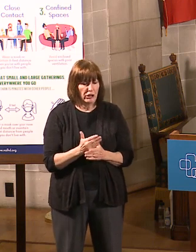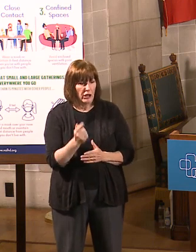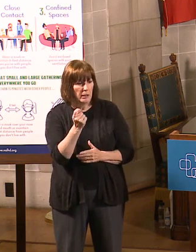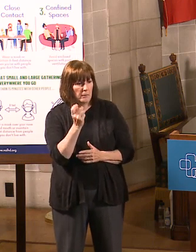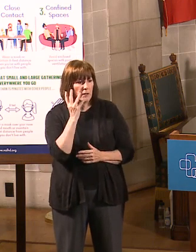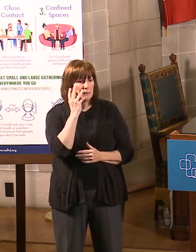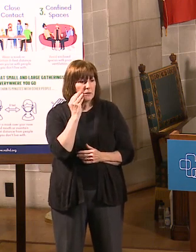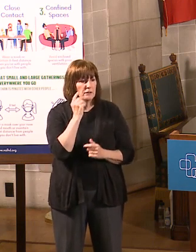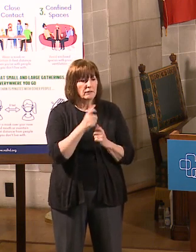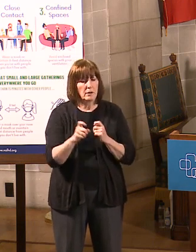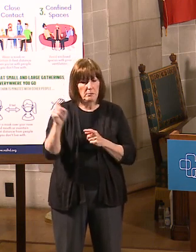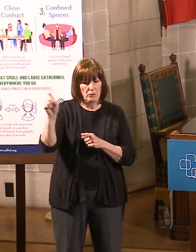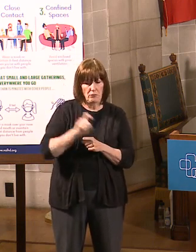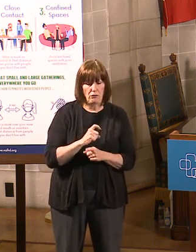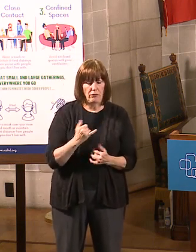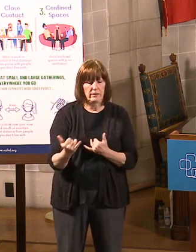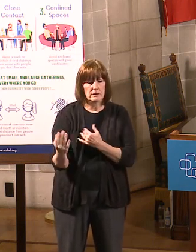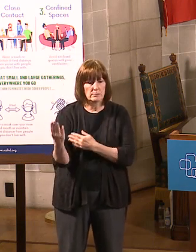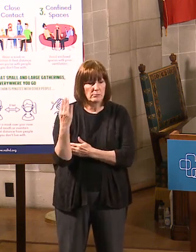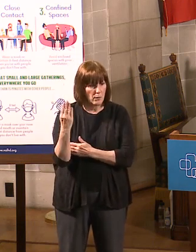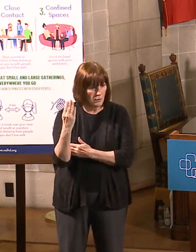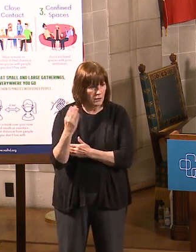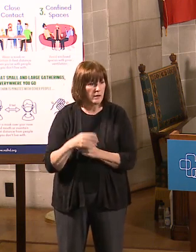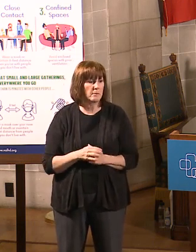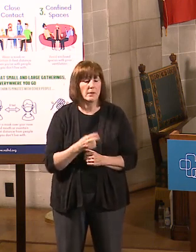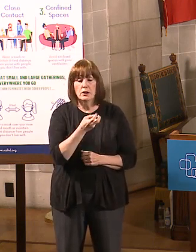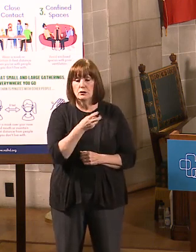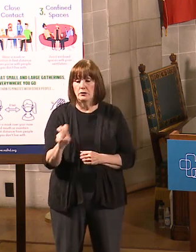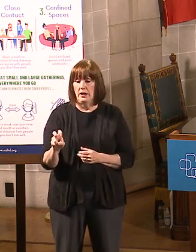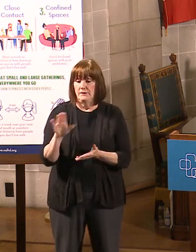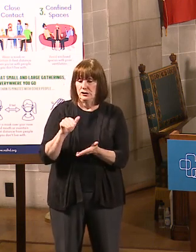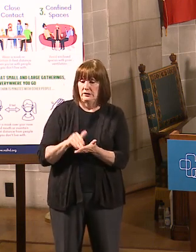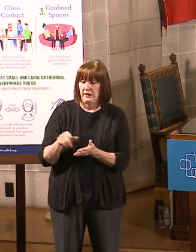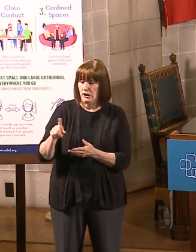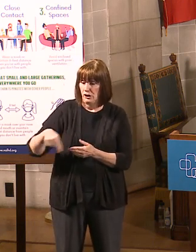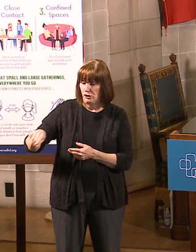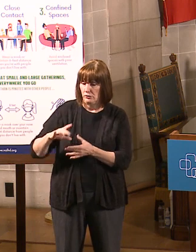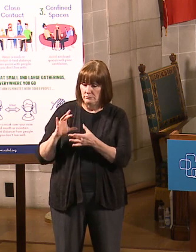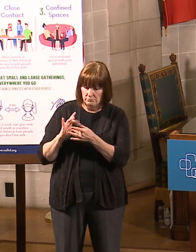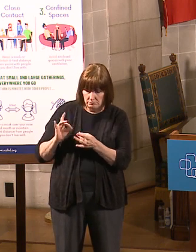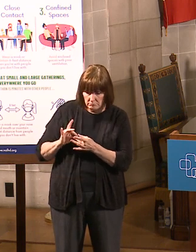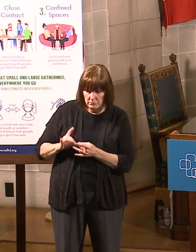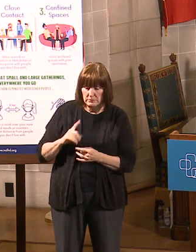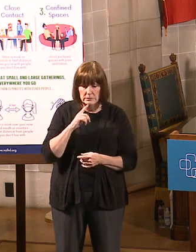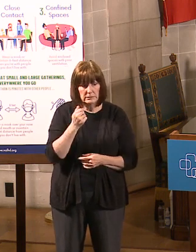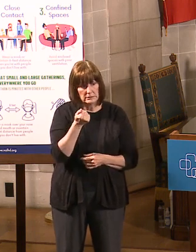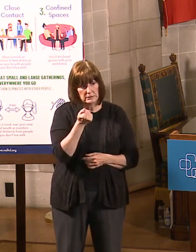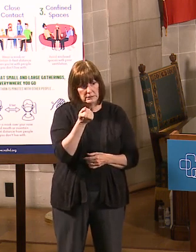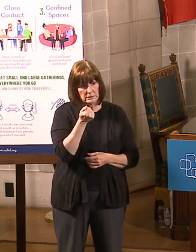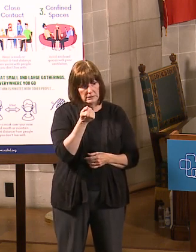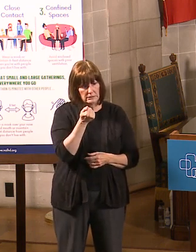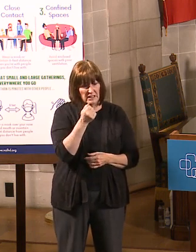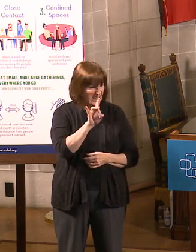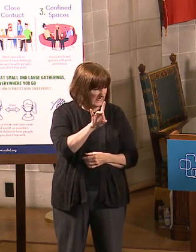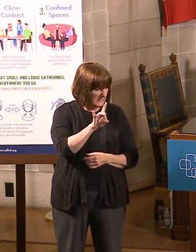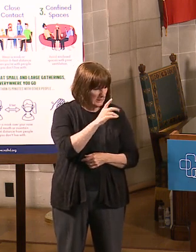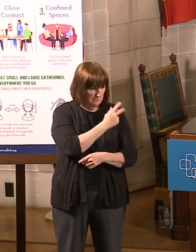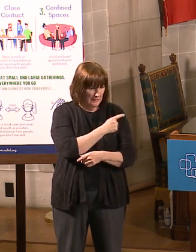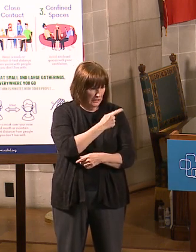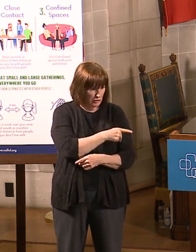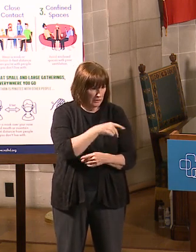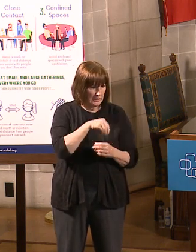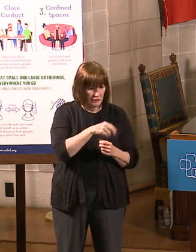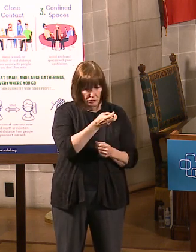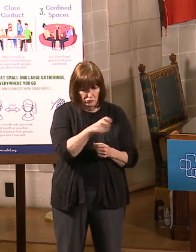from the call we had this morning where the transfer center was talking about 17 patients and 18 patients that needed transfer yesterday